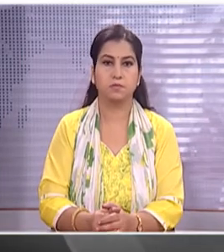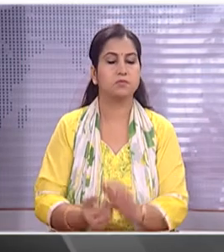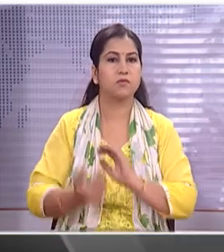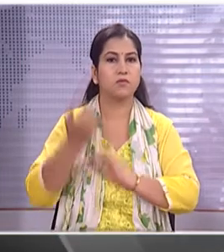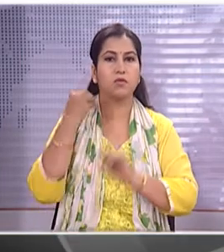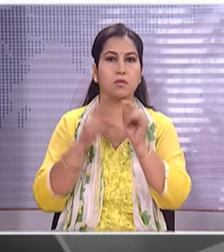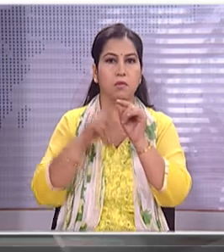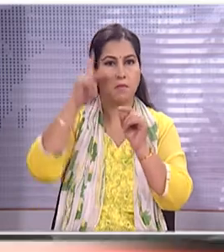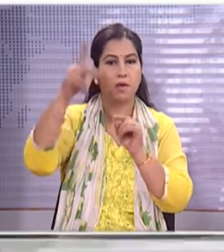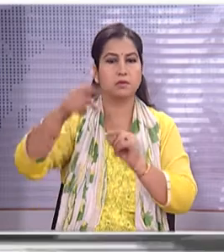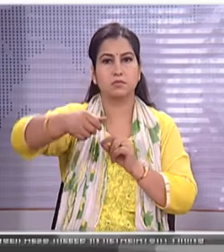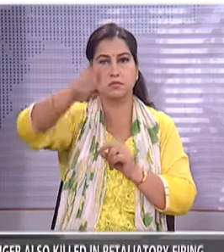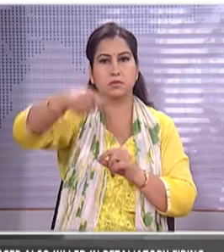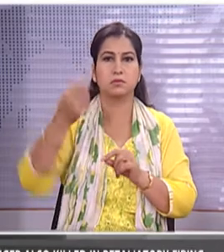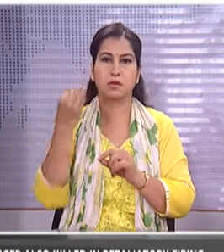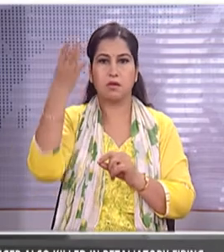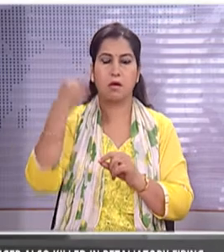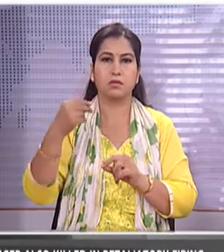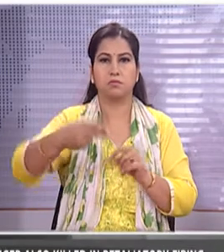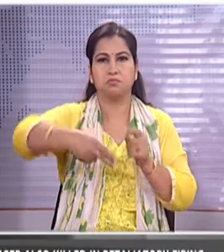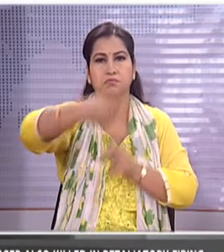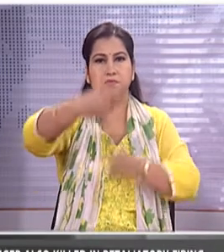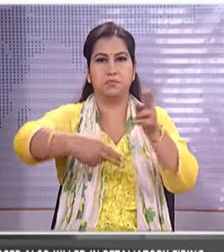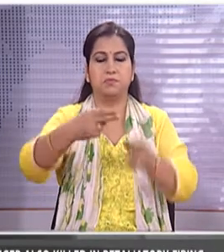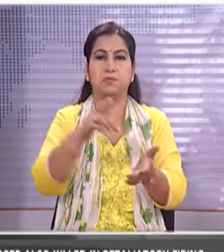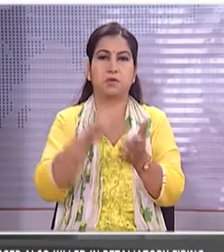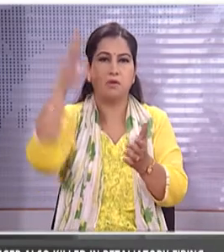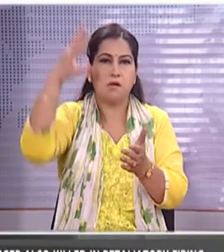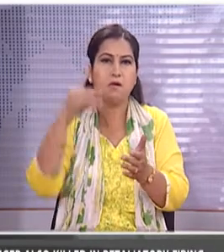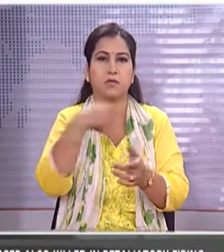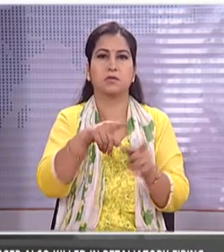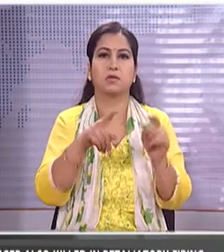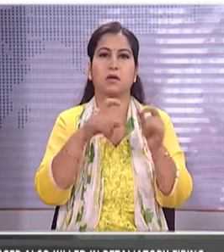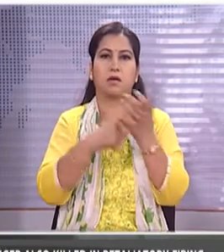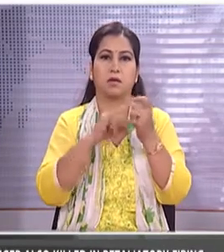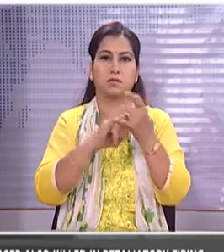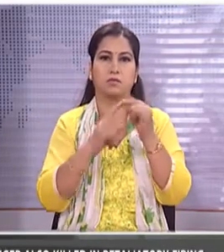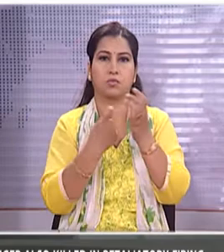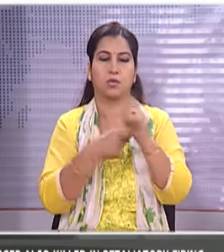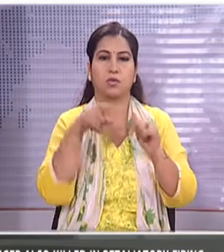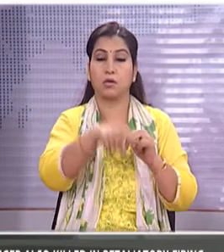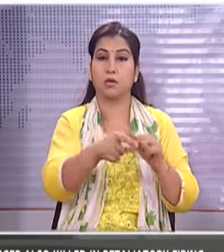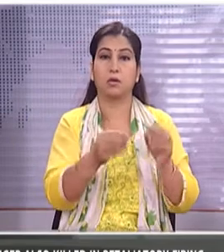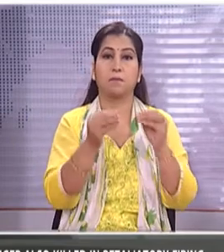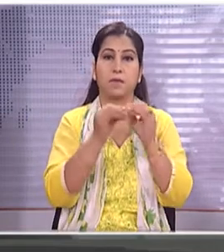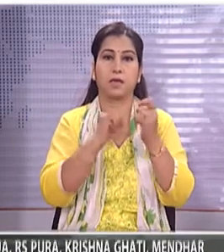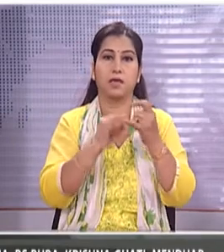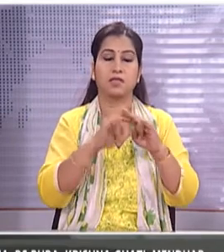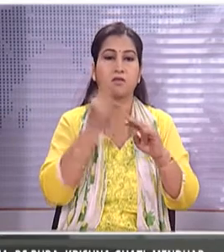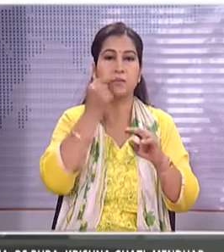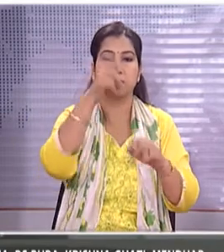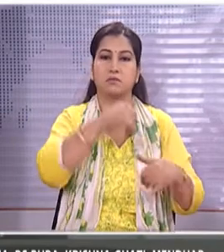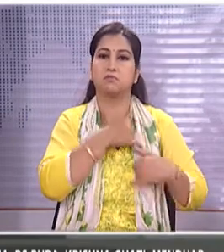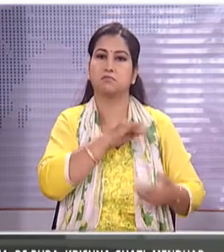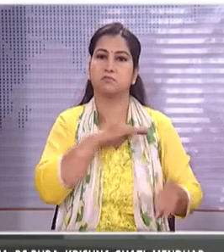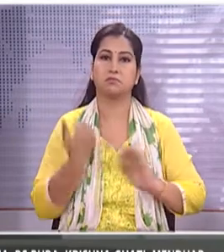Earlier, Pakistani forces overnight resorted to heavy mortar shelling in Arispura sector that had left a BSF Jawan martyred, while at